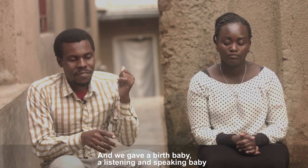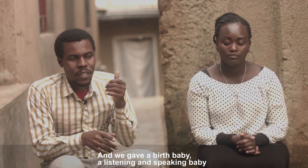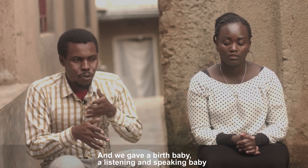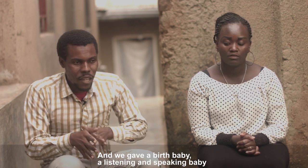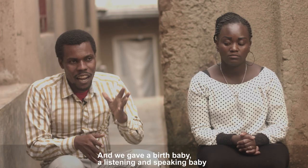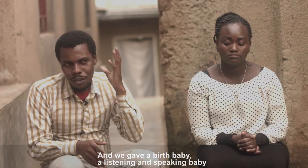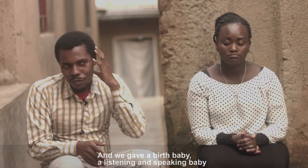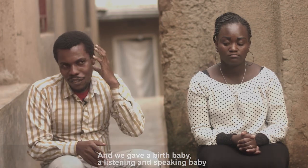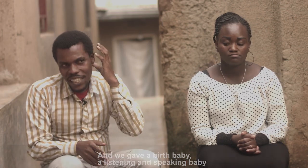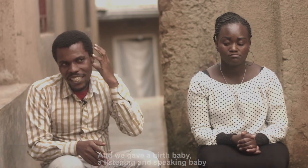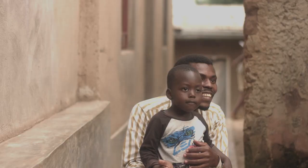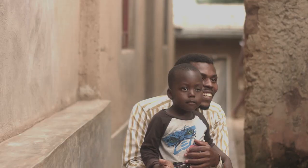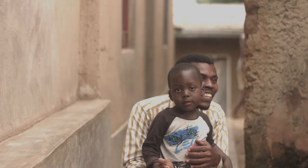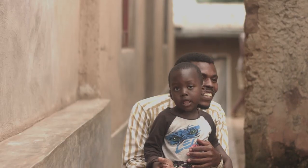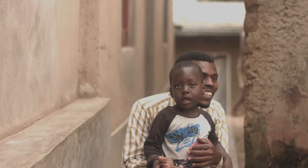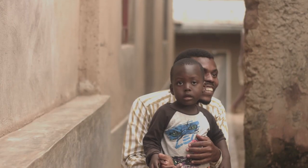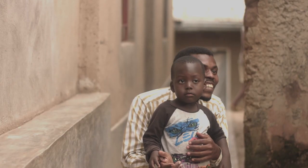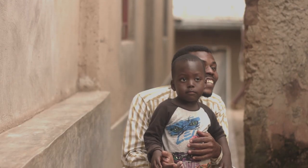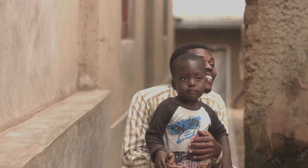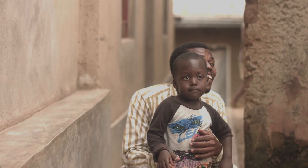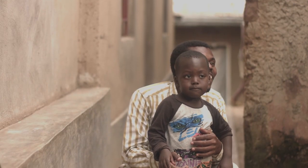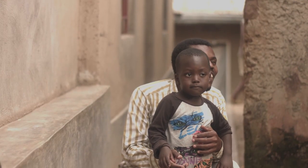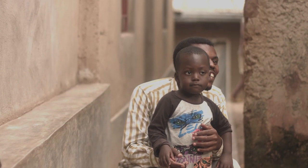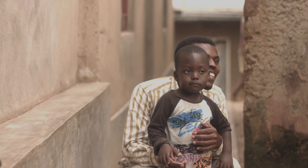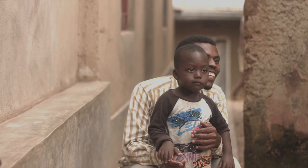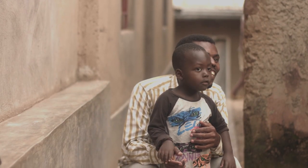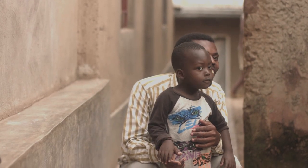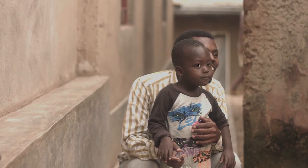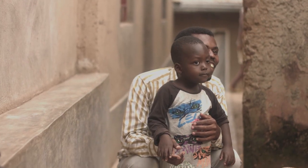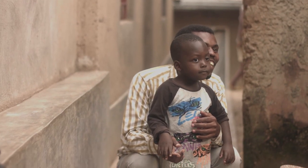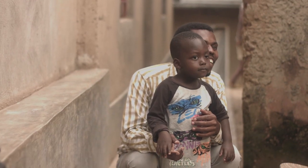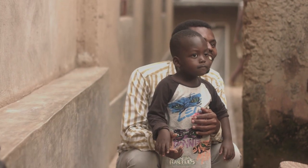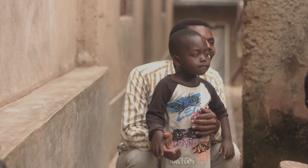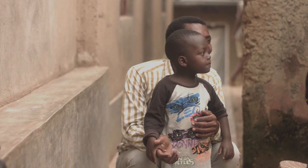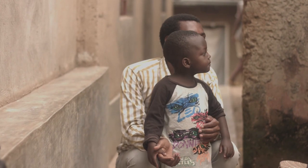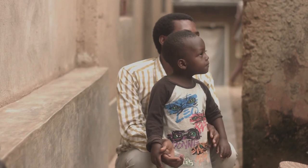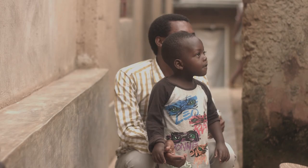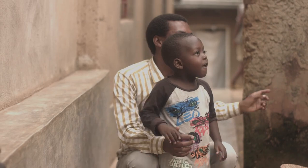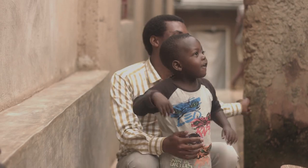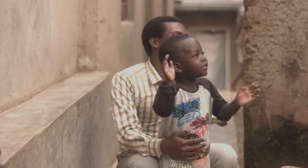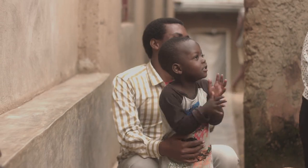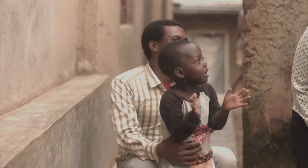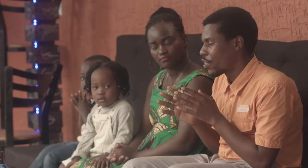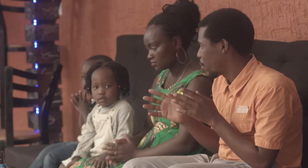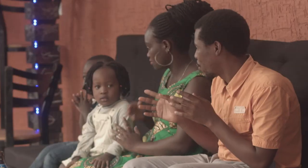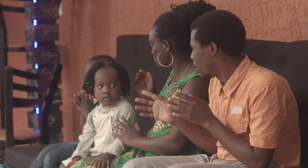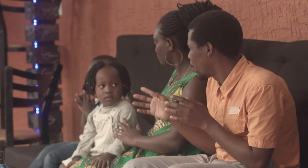Parenting has become a daunting task for most parents in the current times. The reason why parenting has become quite challenging